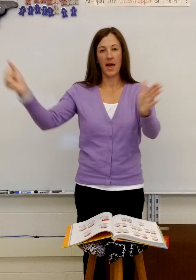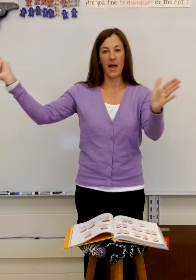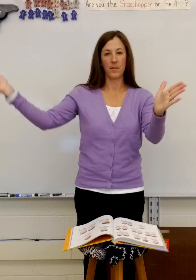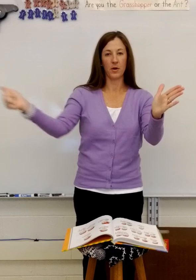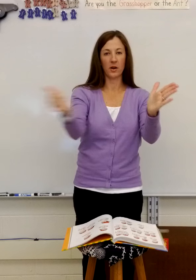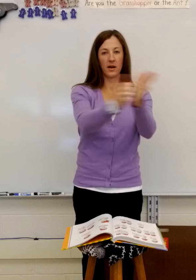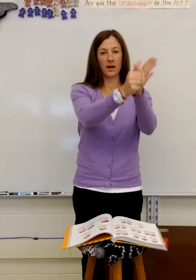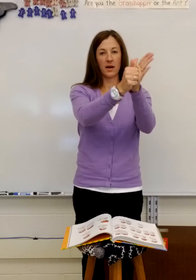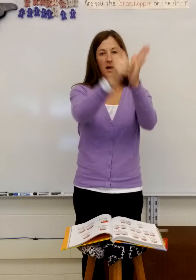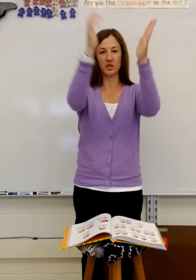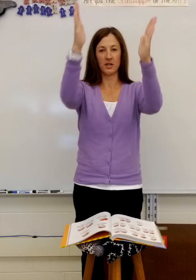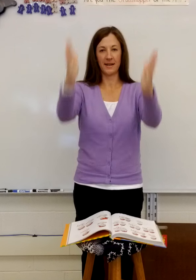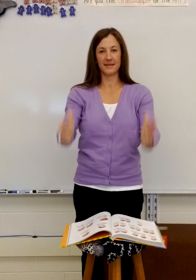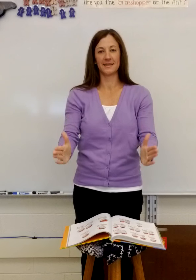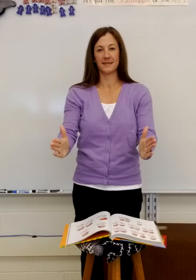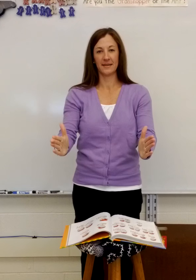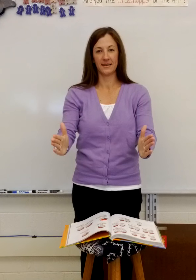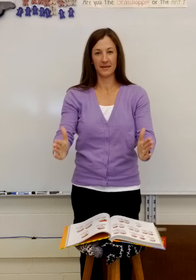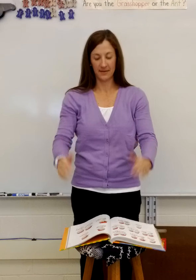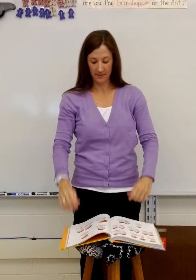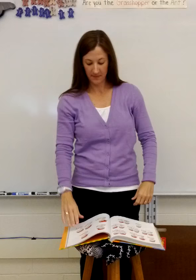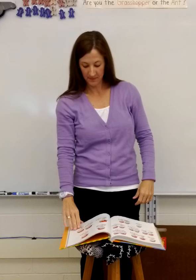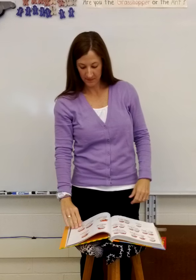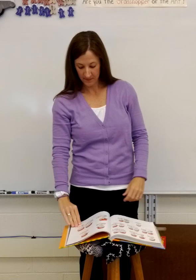a percussionist.